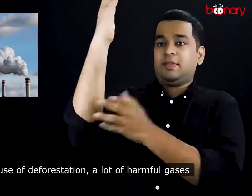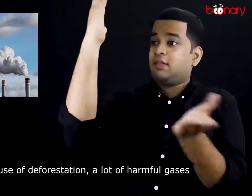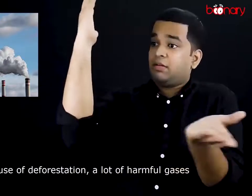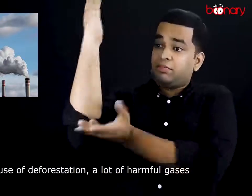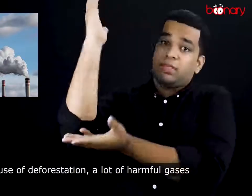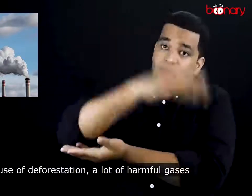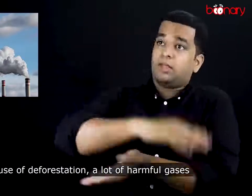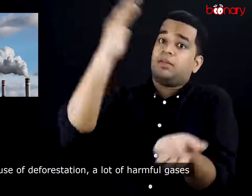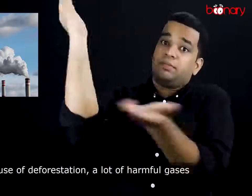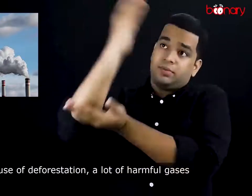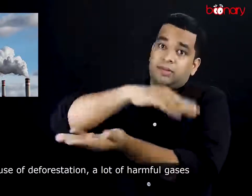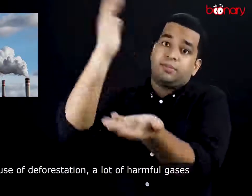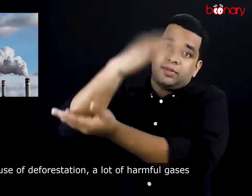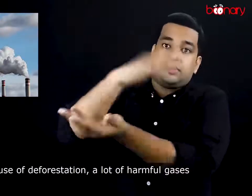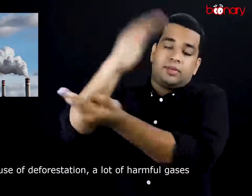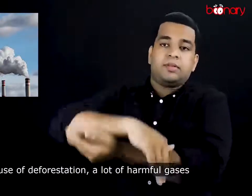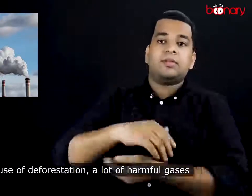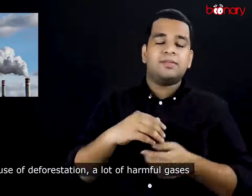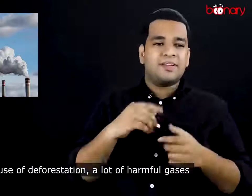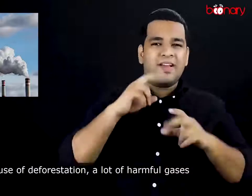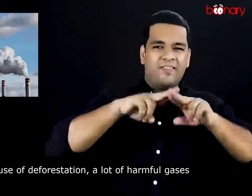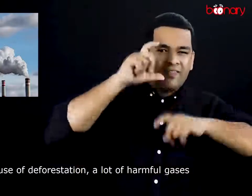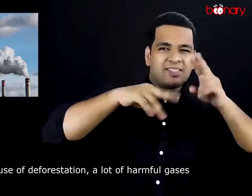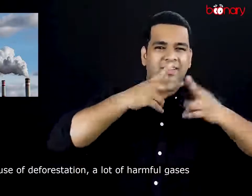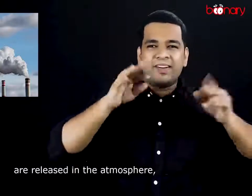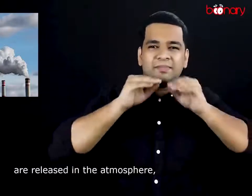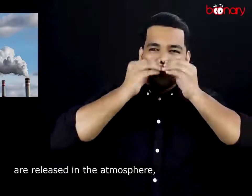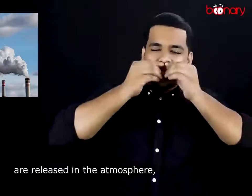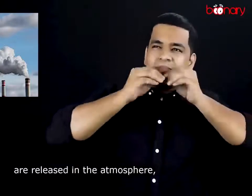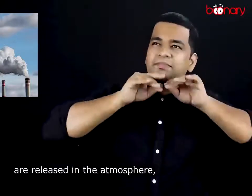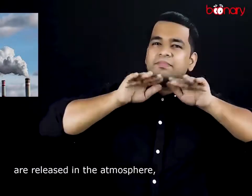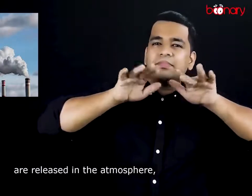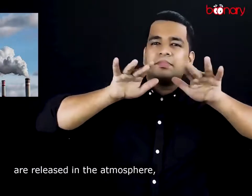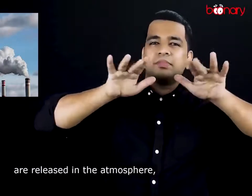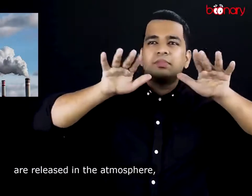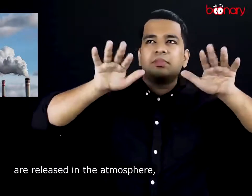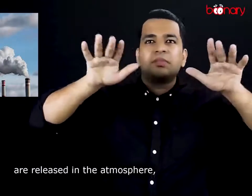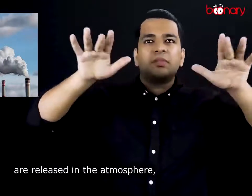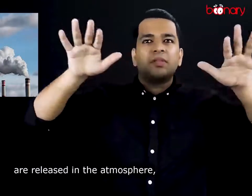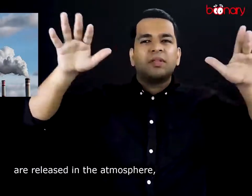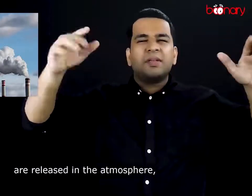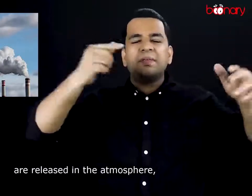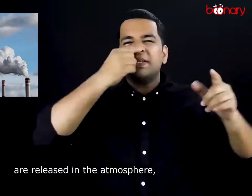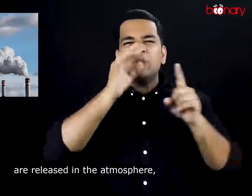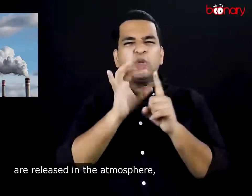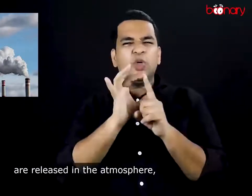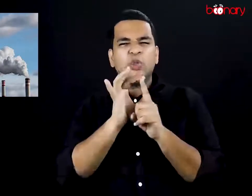deforestation, a lot of harmful gases are released in the atmosphere.